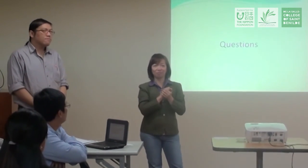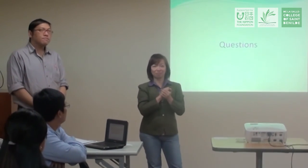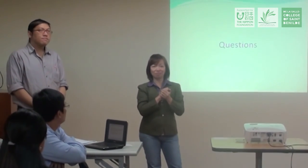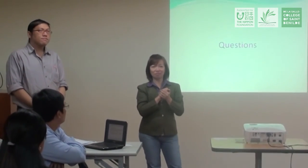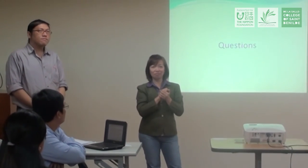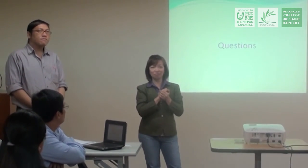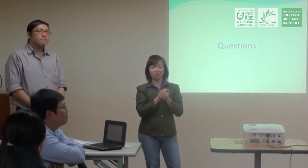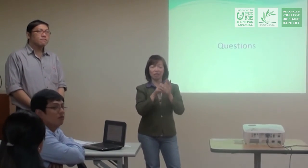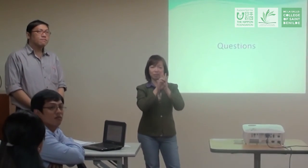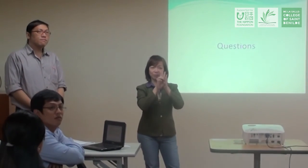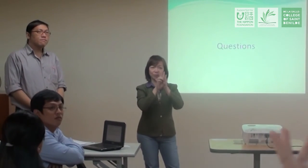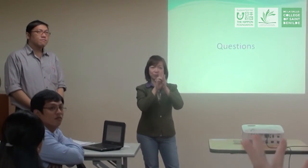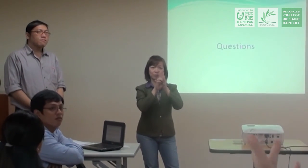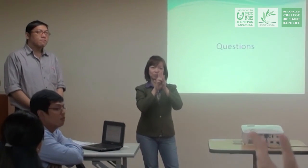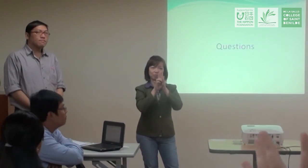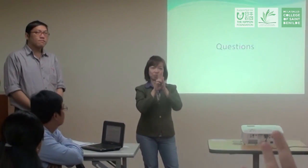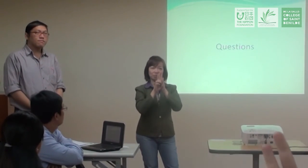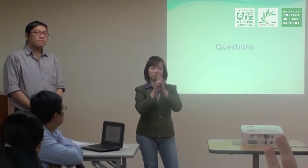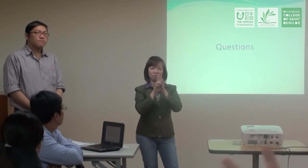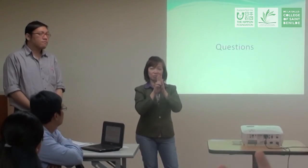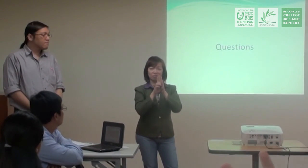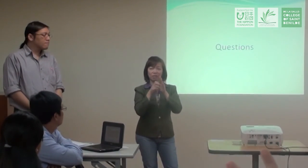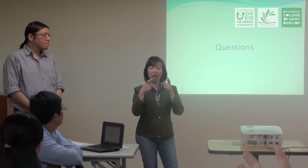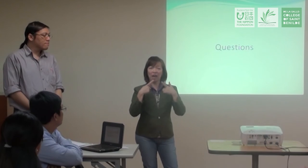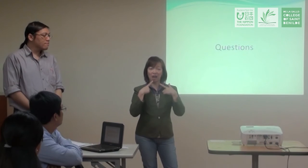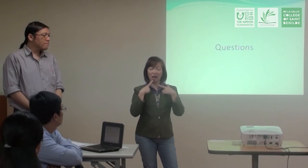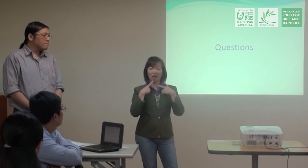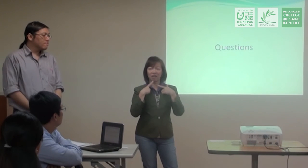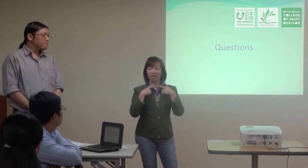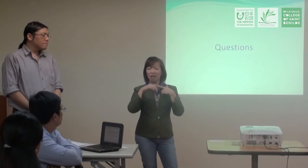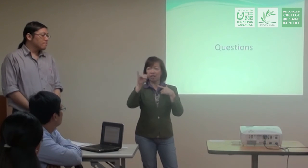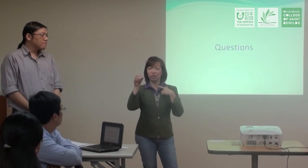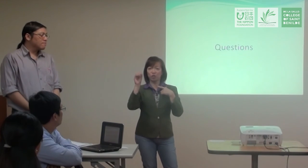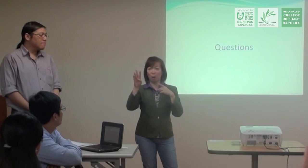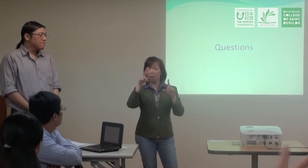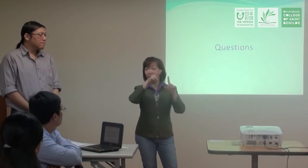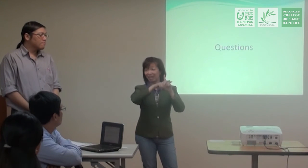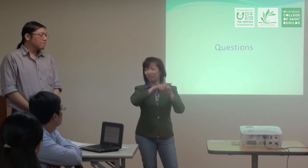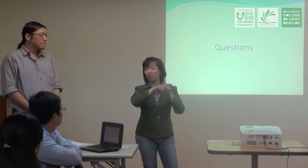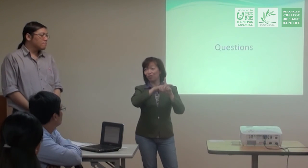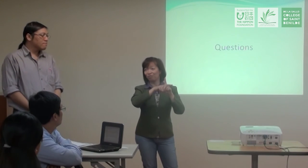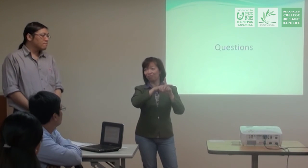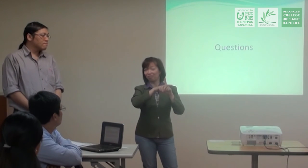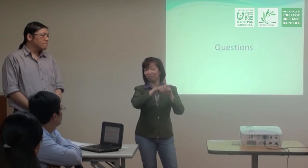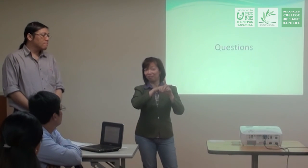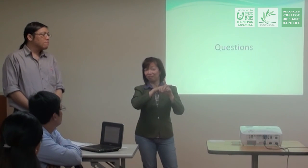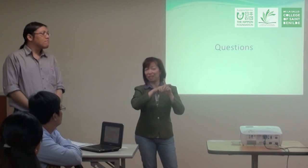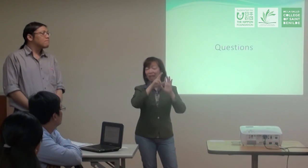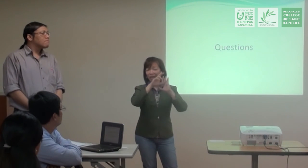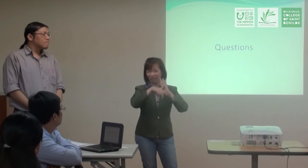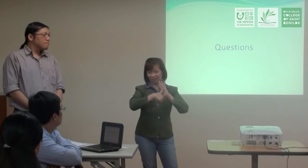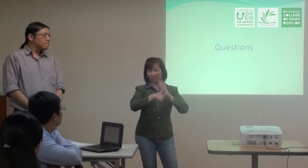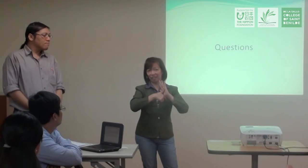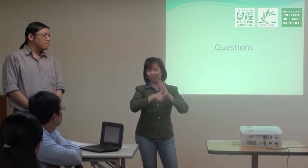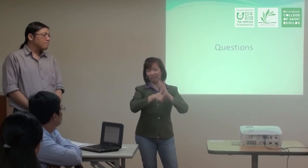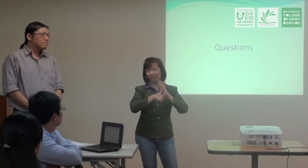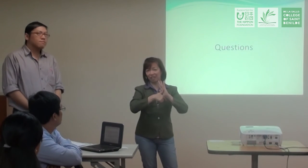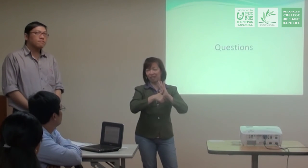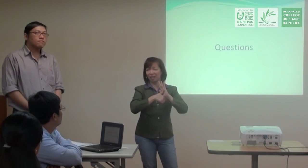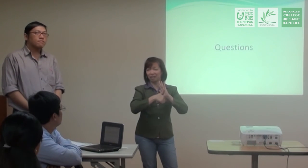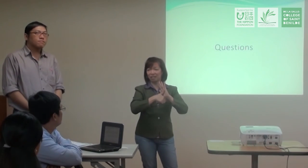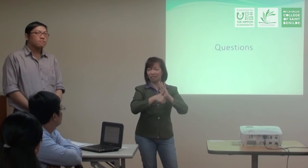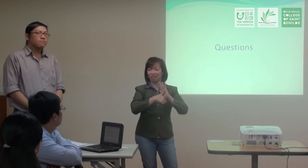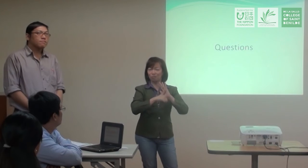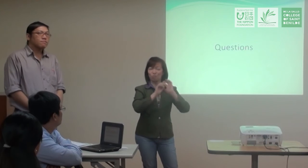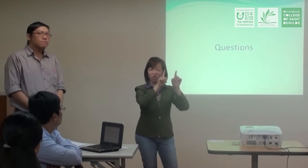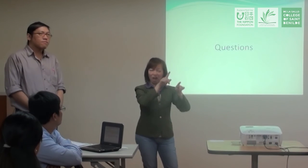going on. For example, we have job applications for deaf people after graduation, of course, who take exams